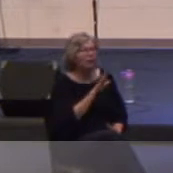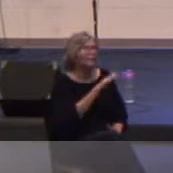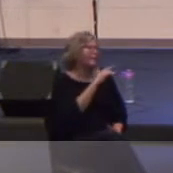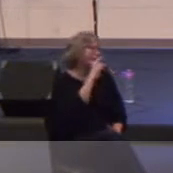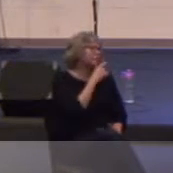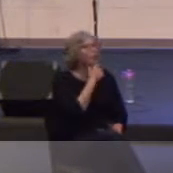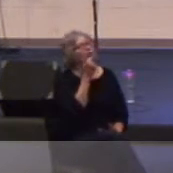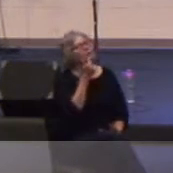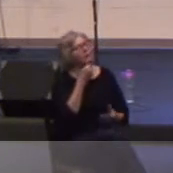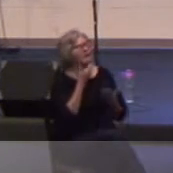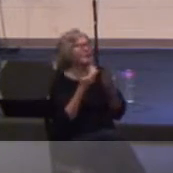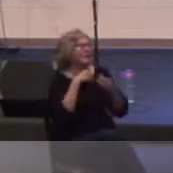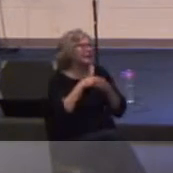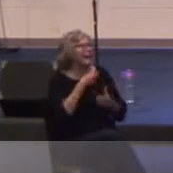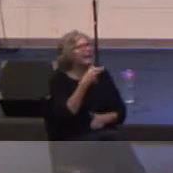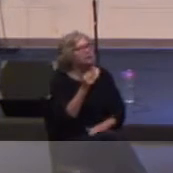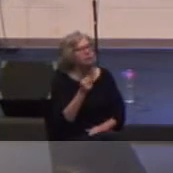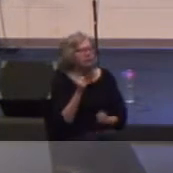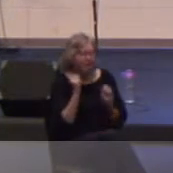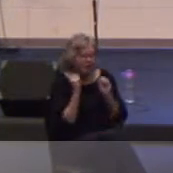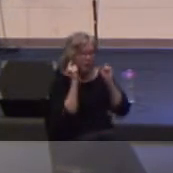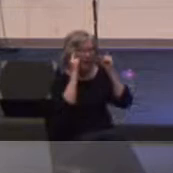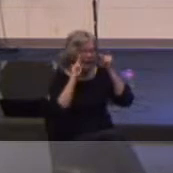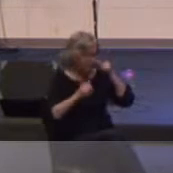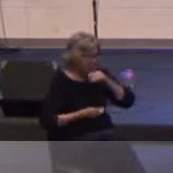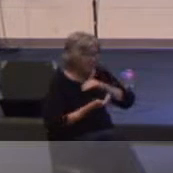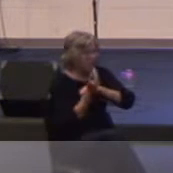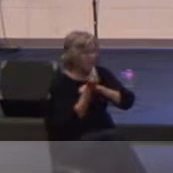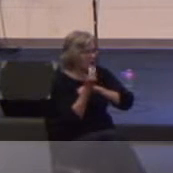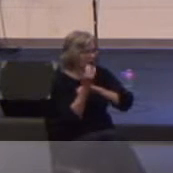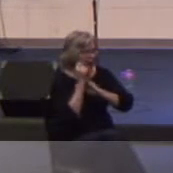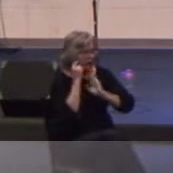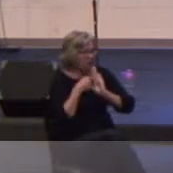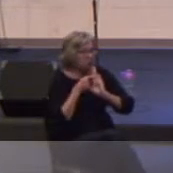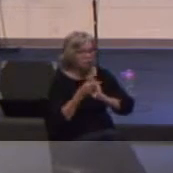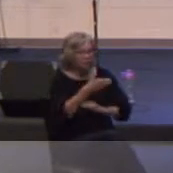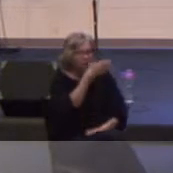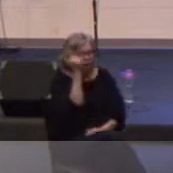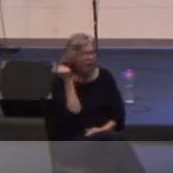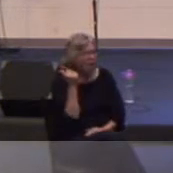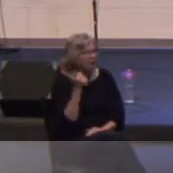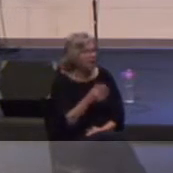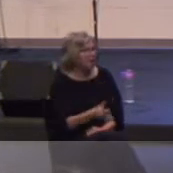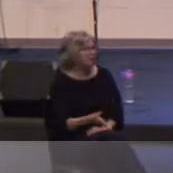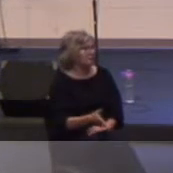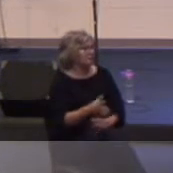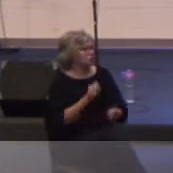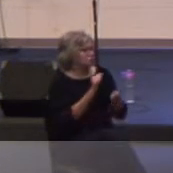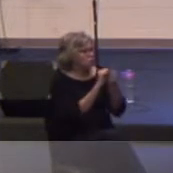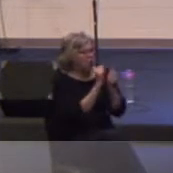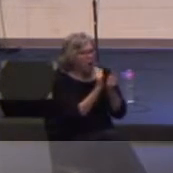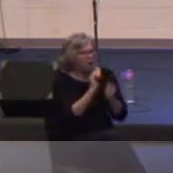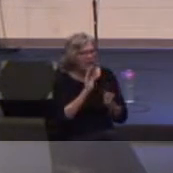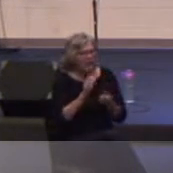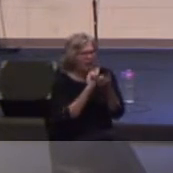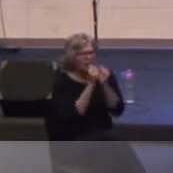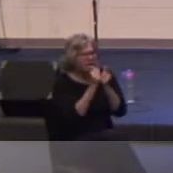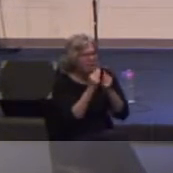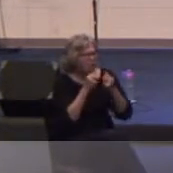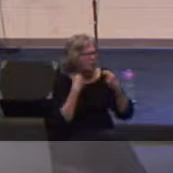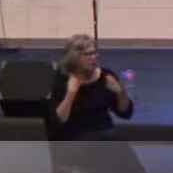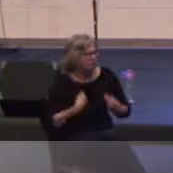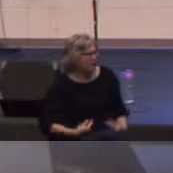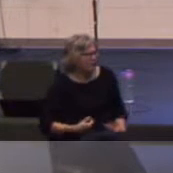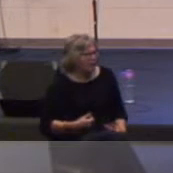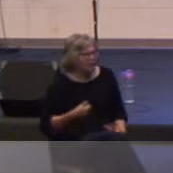older, right? Maybe they're in high school and they wake up in the morning and they find out that you forgot to wash their sports uniform for the meet or the game or the